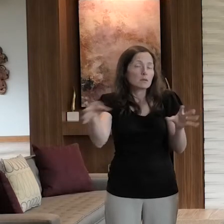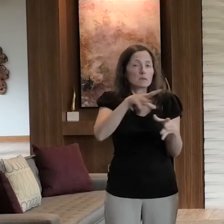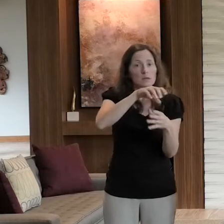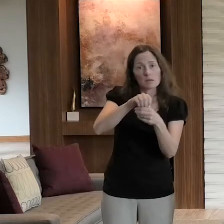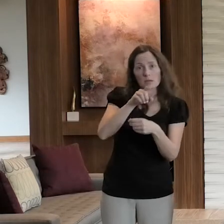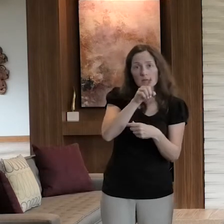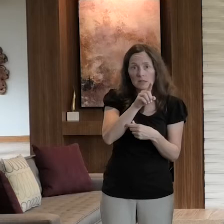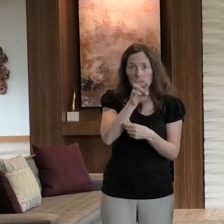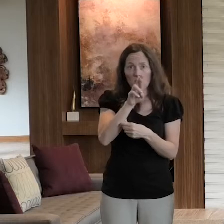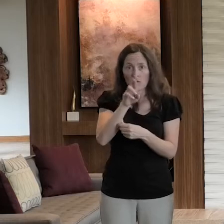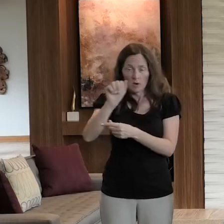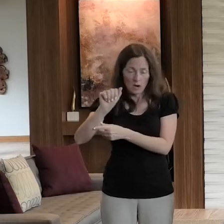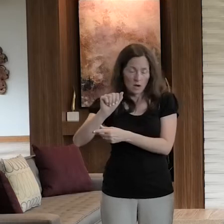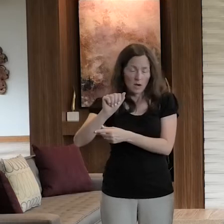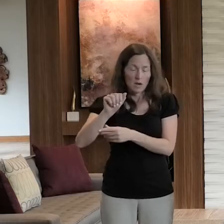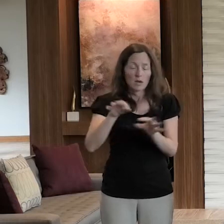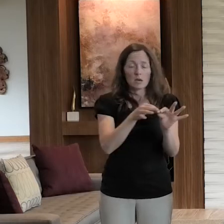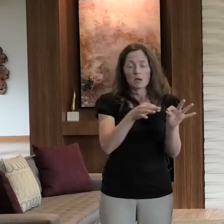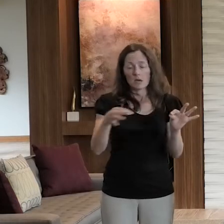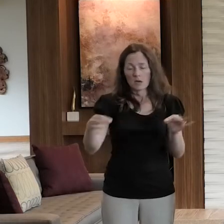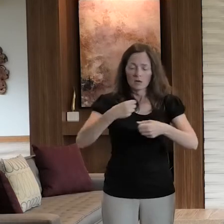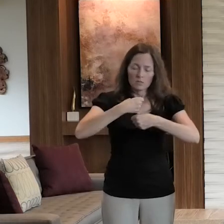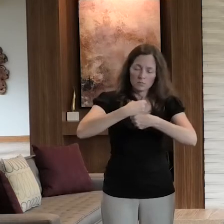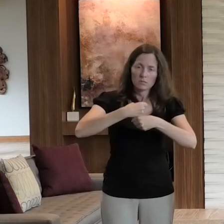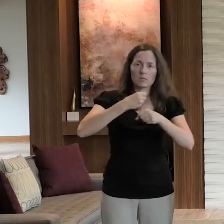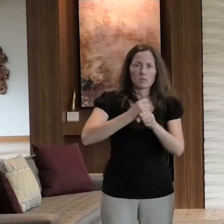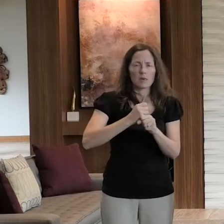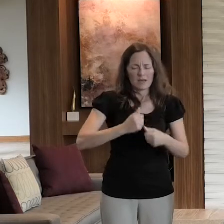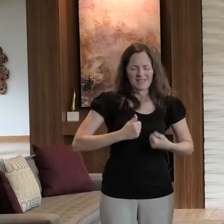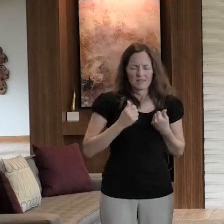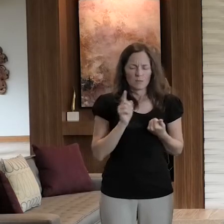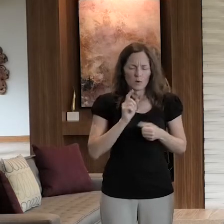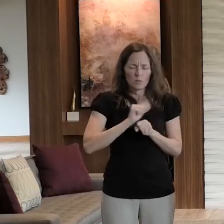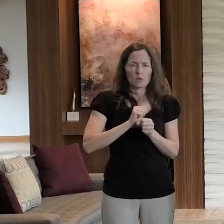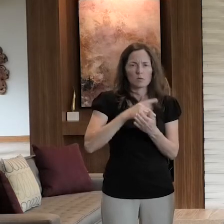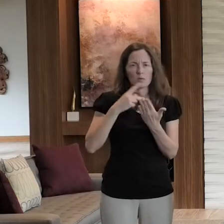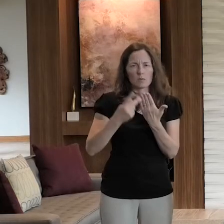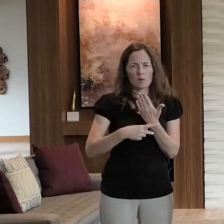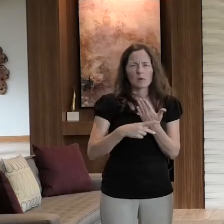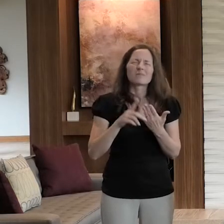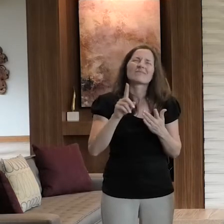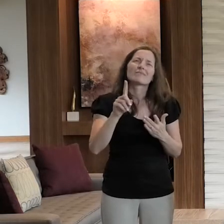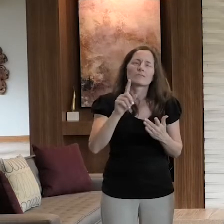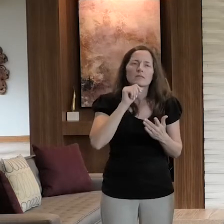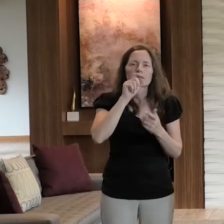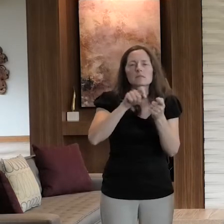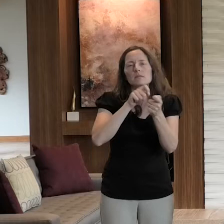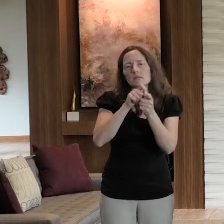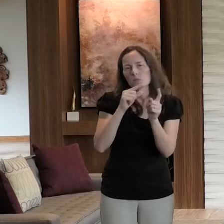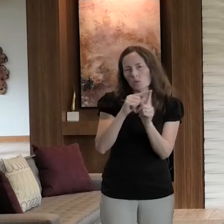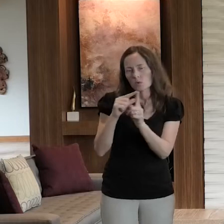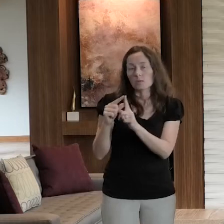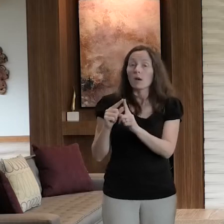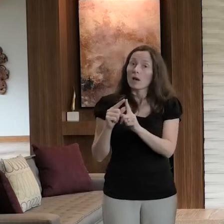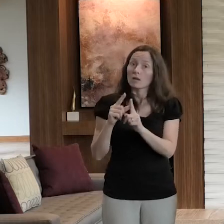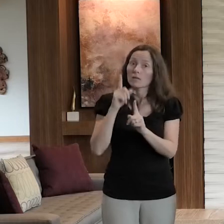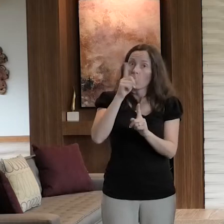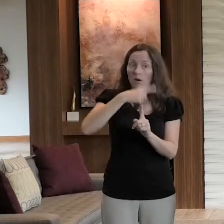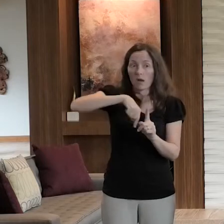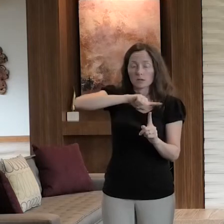said, create a live where you work program. Now, that's not exactly what the words were, but for those of us that were reading it, trying to get